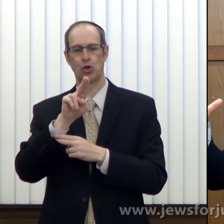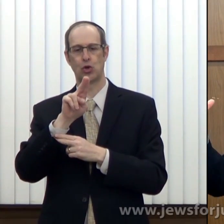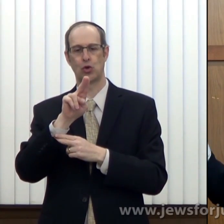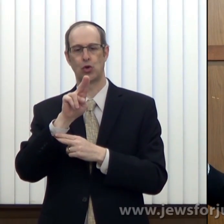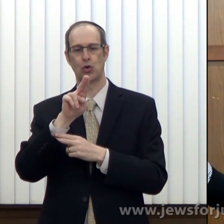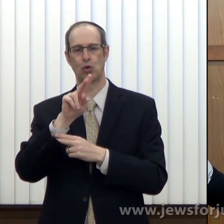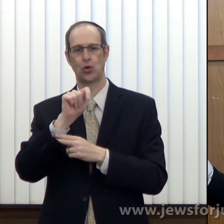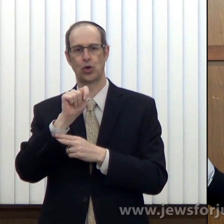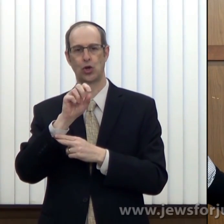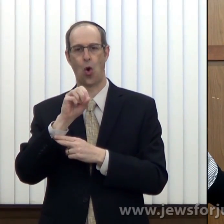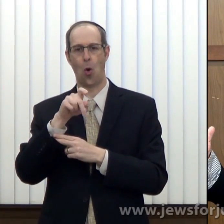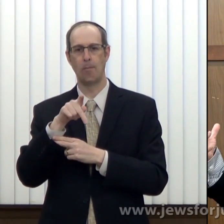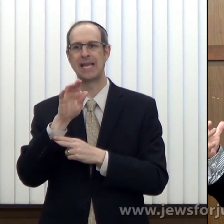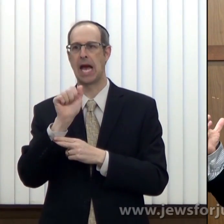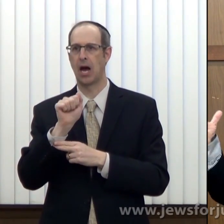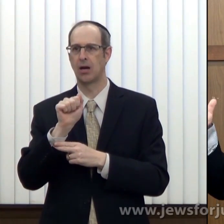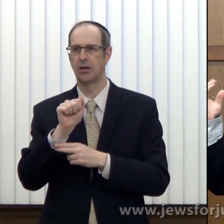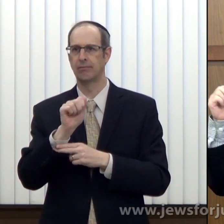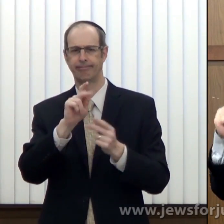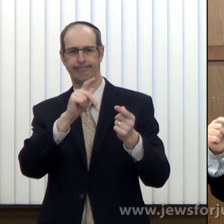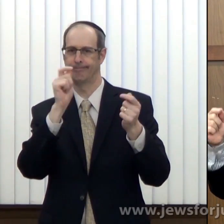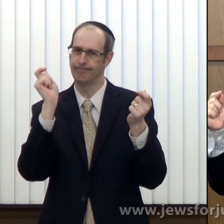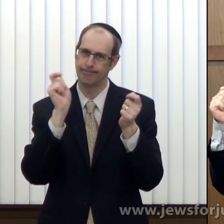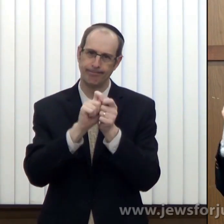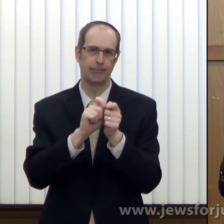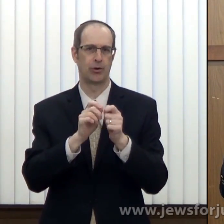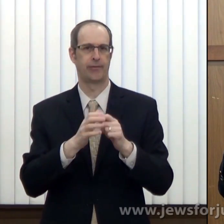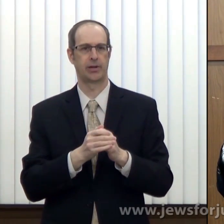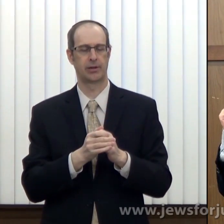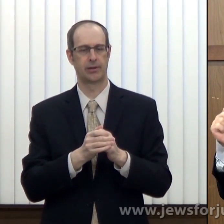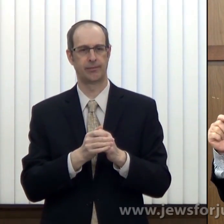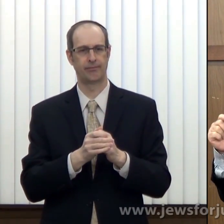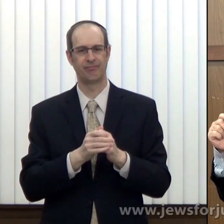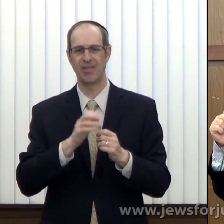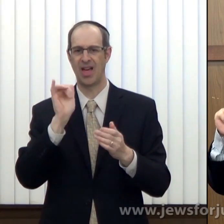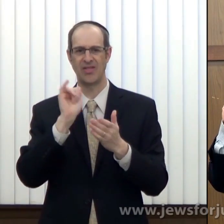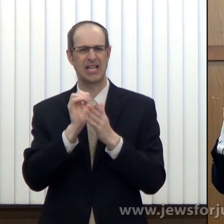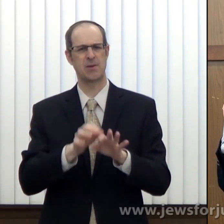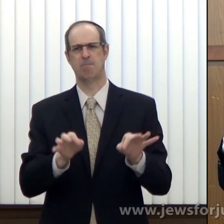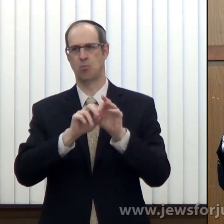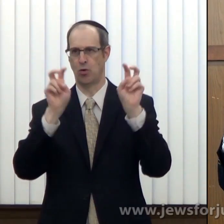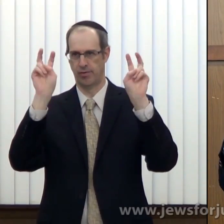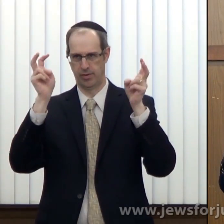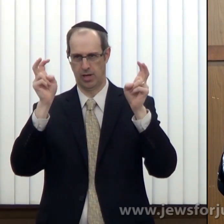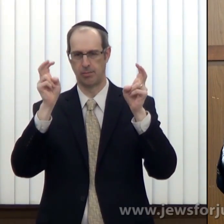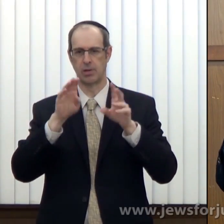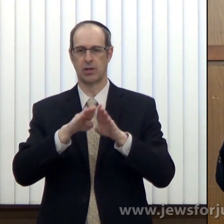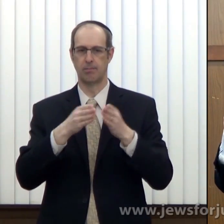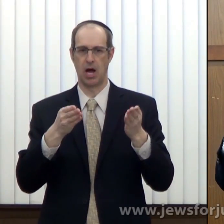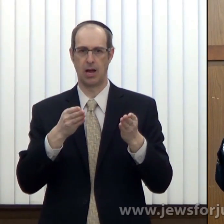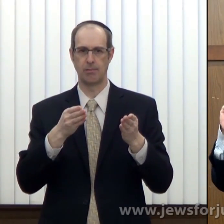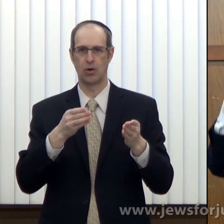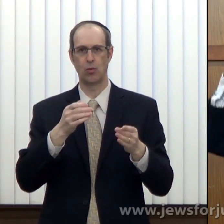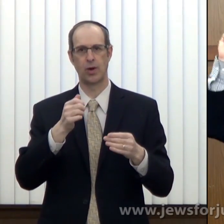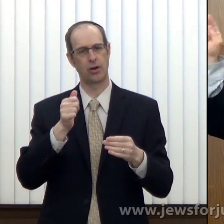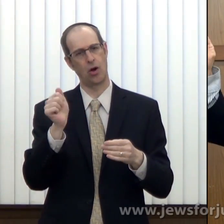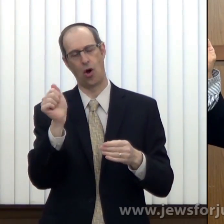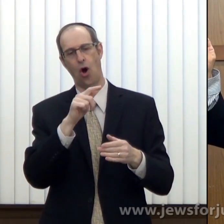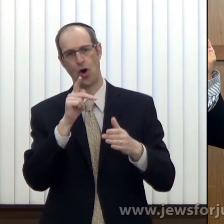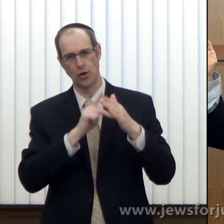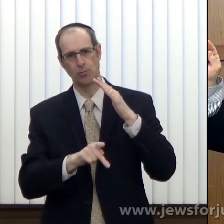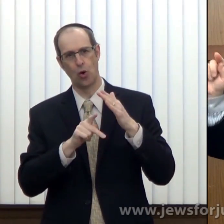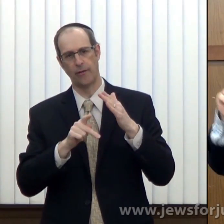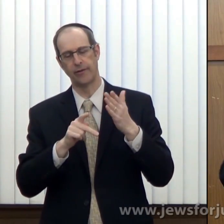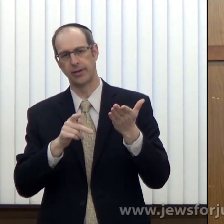a paradise. That's the major theme in the Bible when the prophets spoke about the